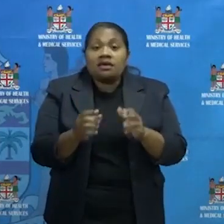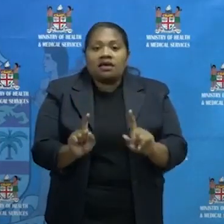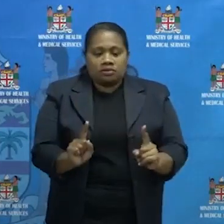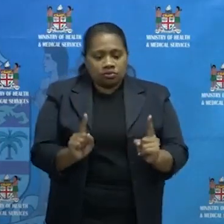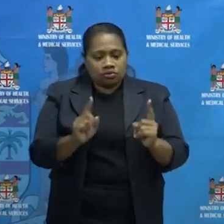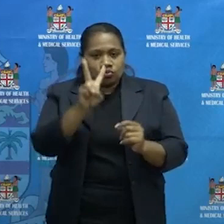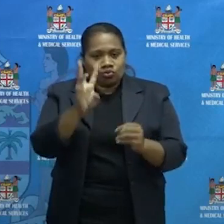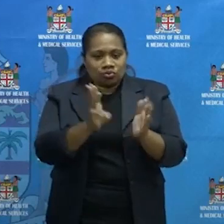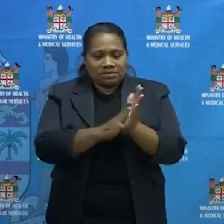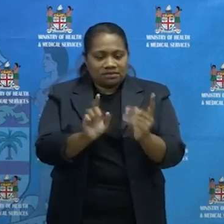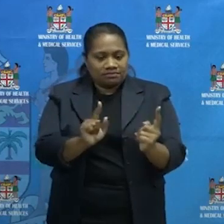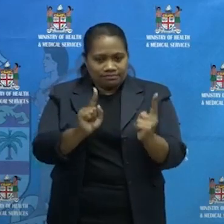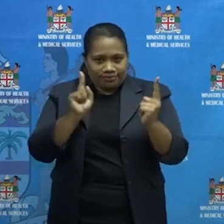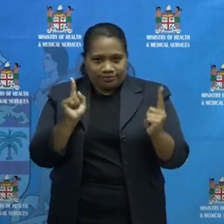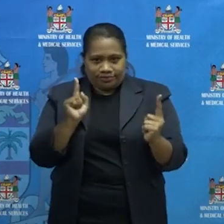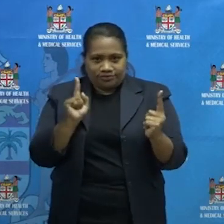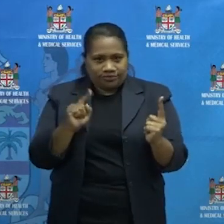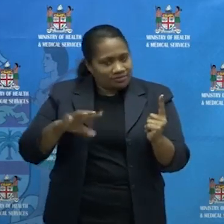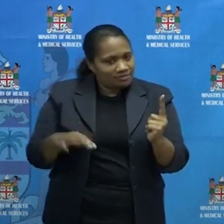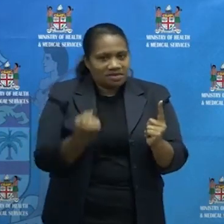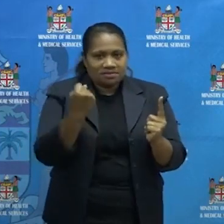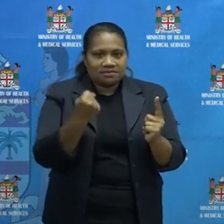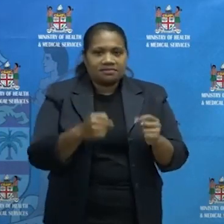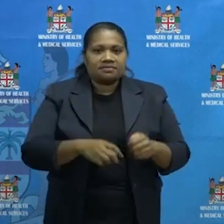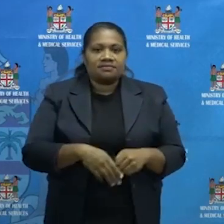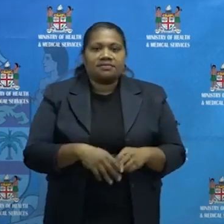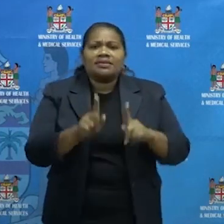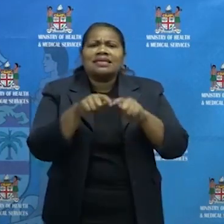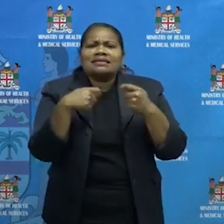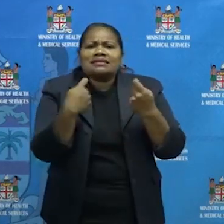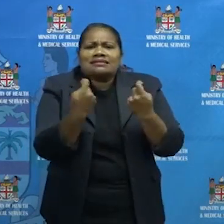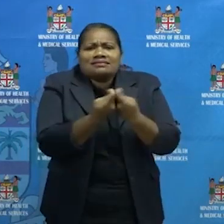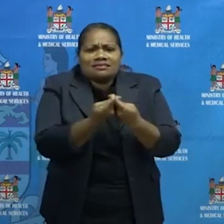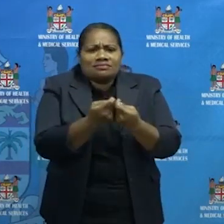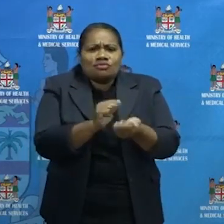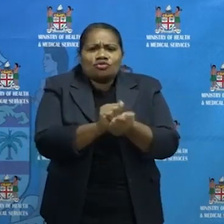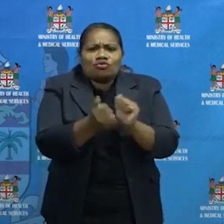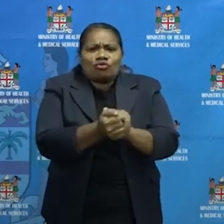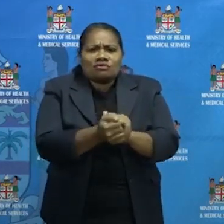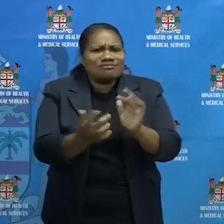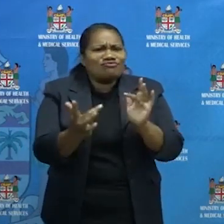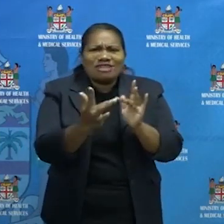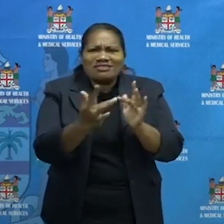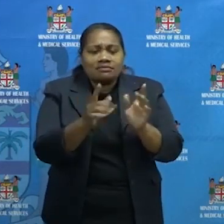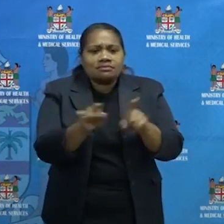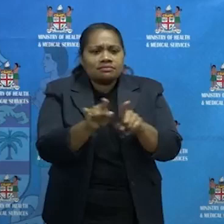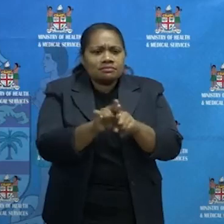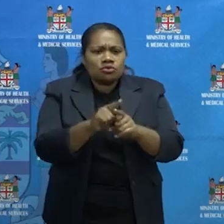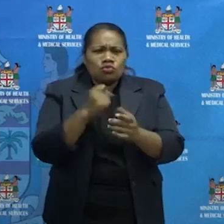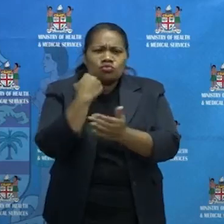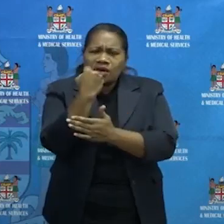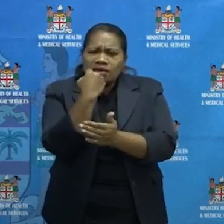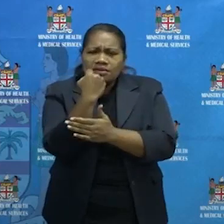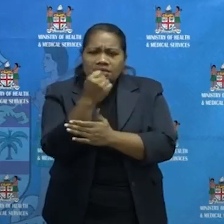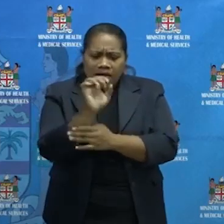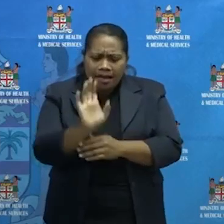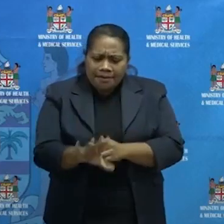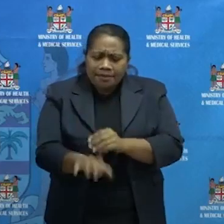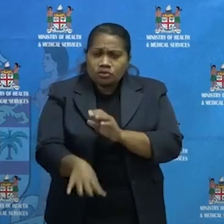Team contact sports like rugby, basketball, and soccer cannot be played.